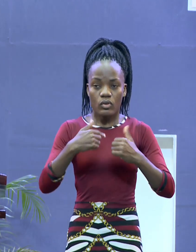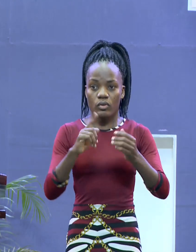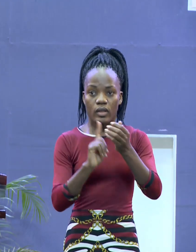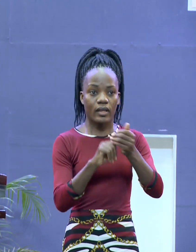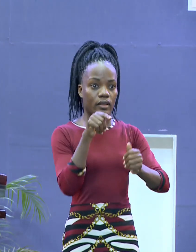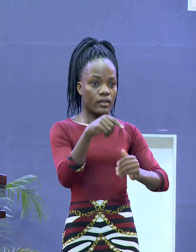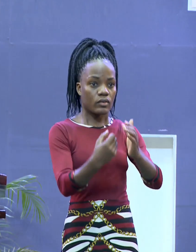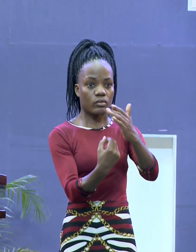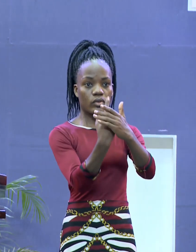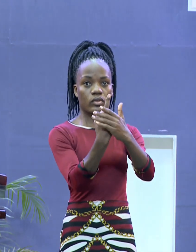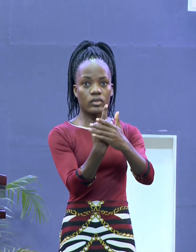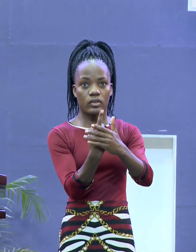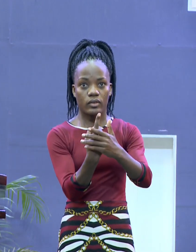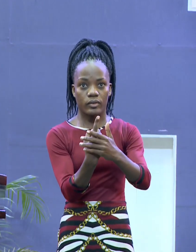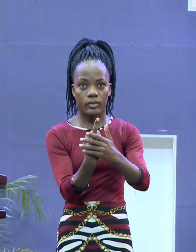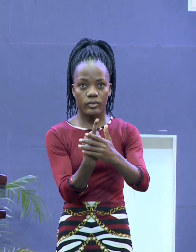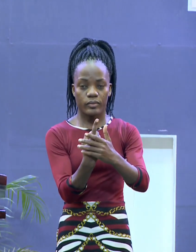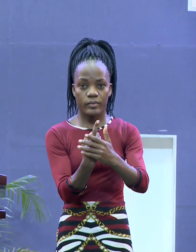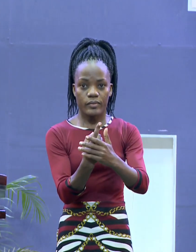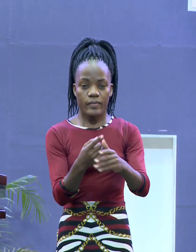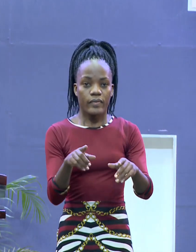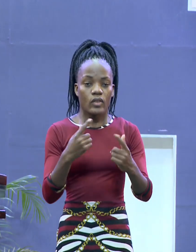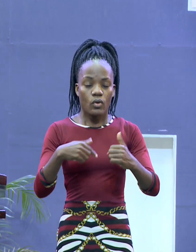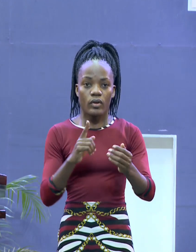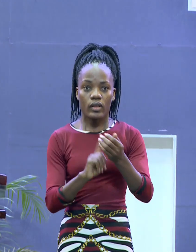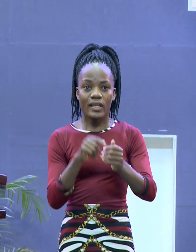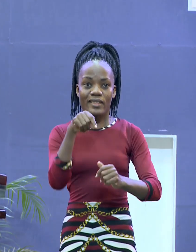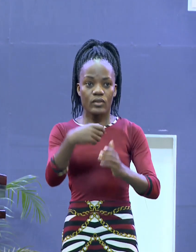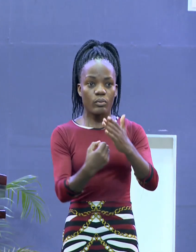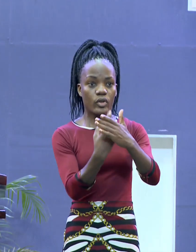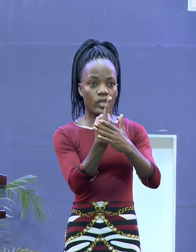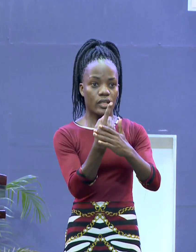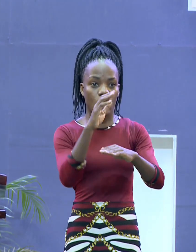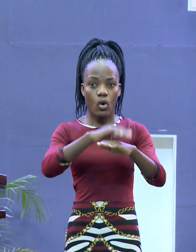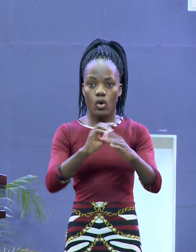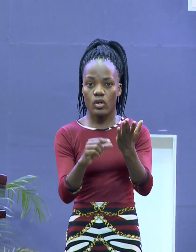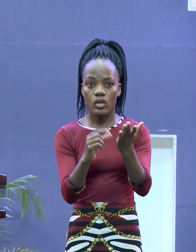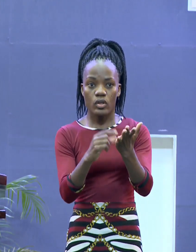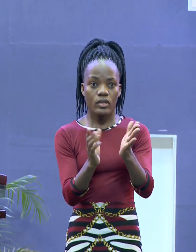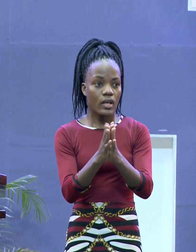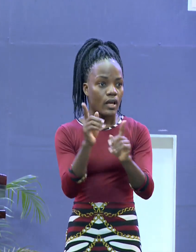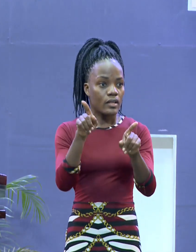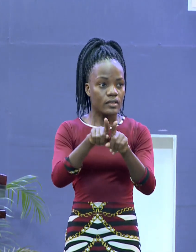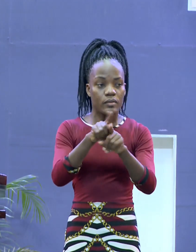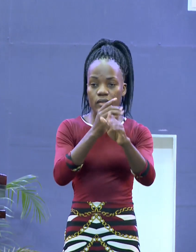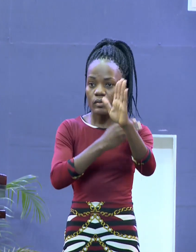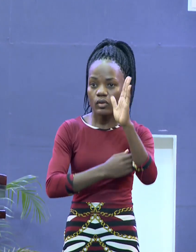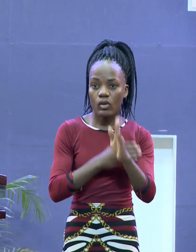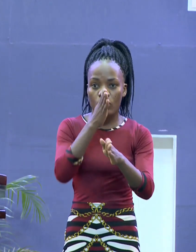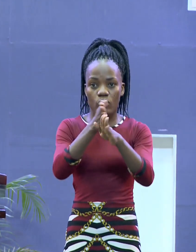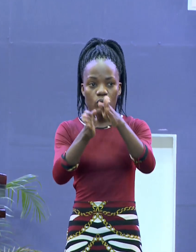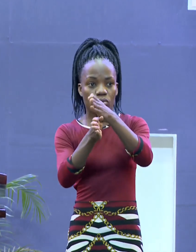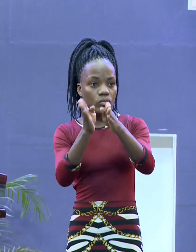opportunity. Katwetwalira omukisa guno. Let's take the opportunity. Katwetwalira omukisa guno. And God will build us up. Era